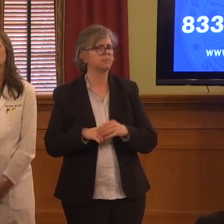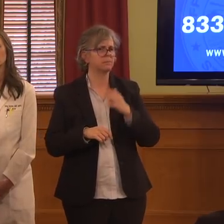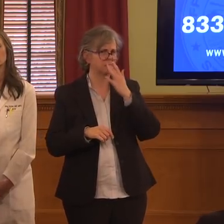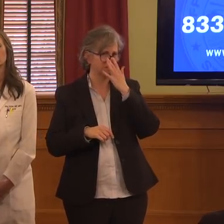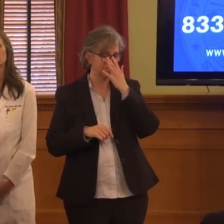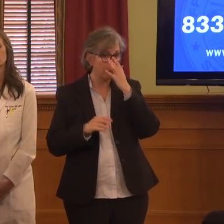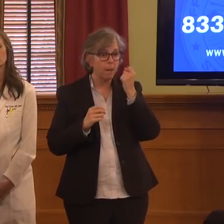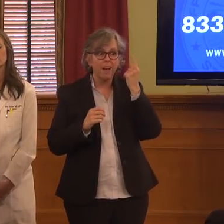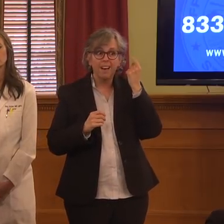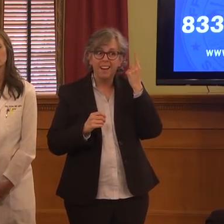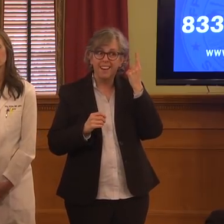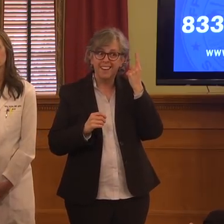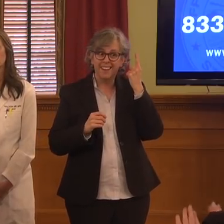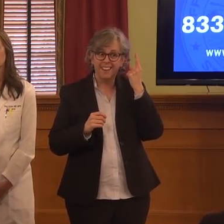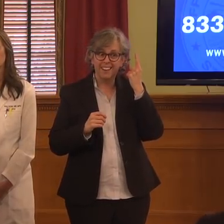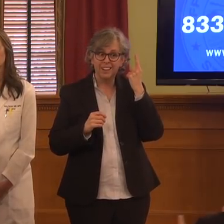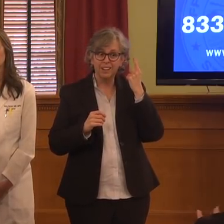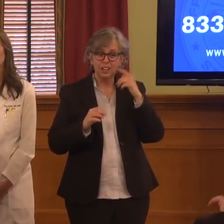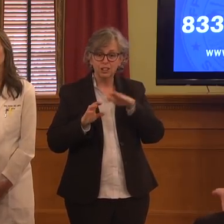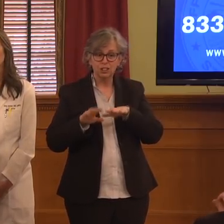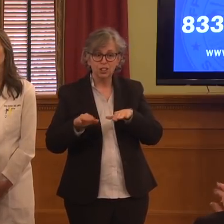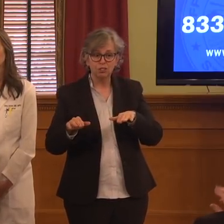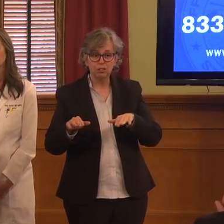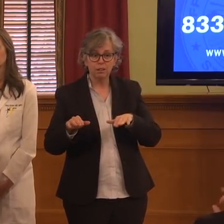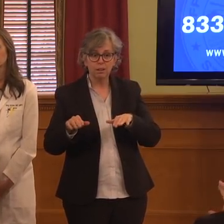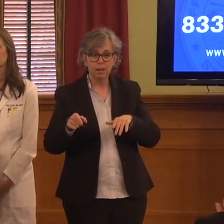But children are carriers,